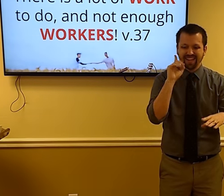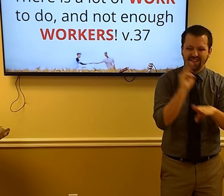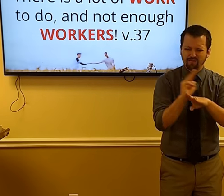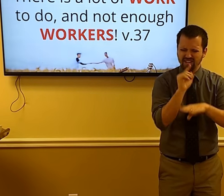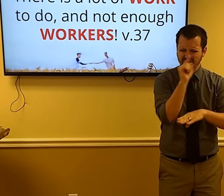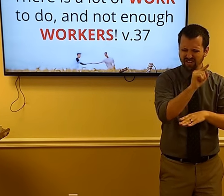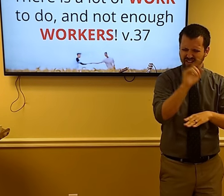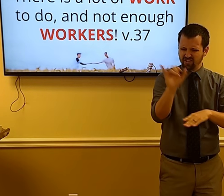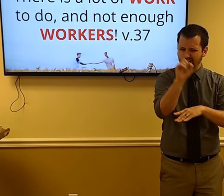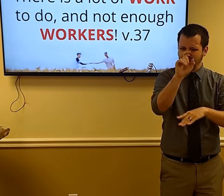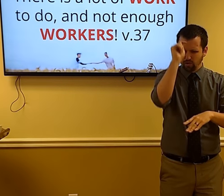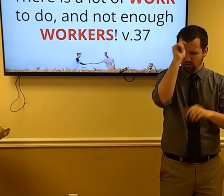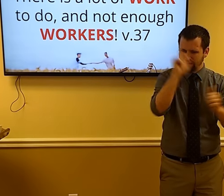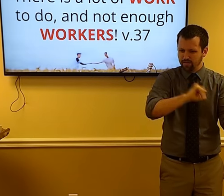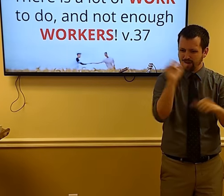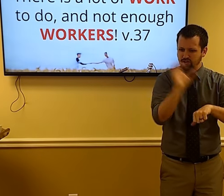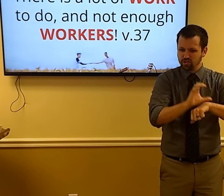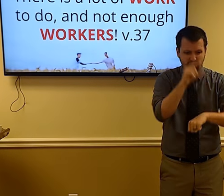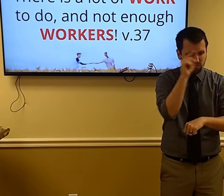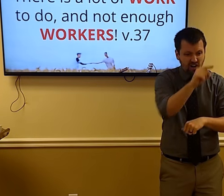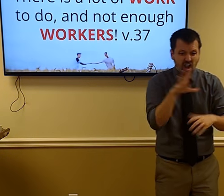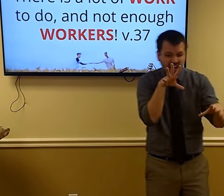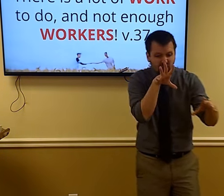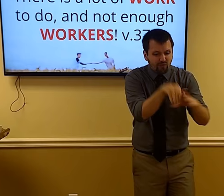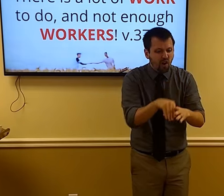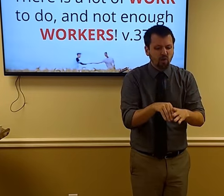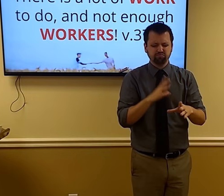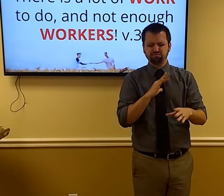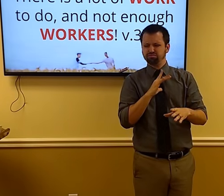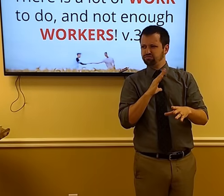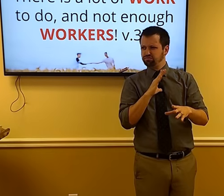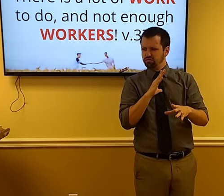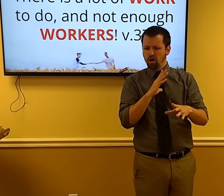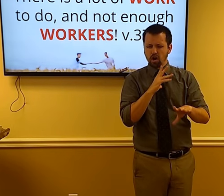deaf ministry there at Jacksonville, Trinity Baptist Church there. Got involved.